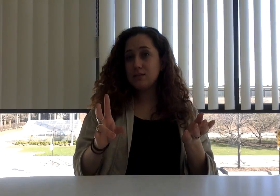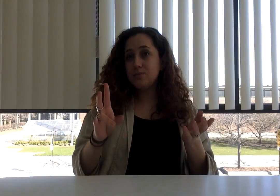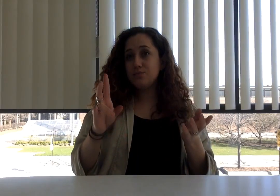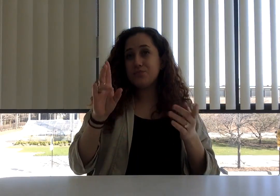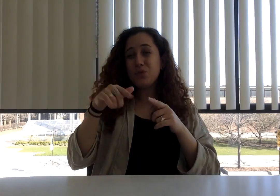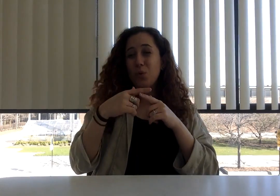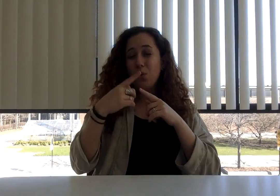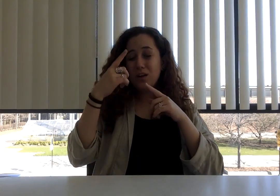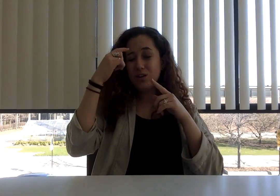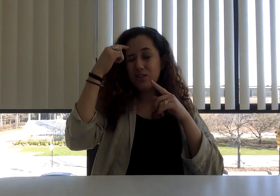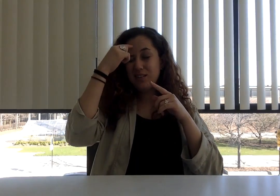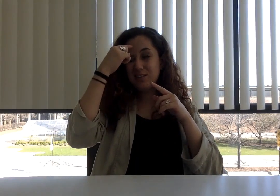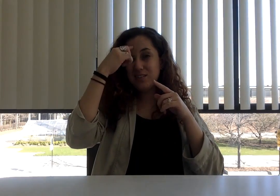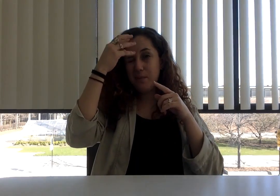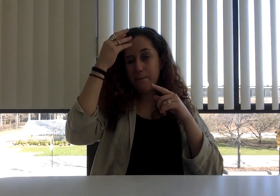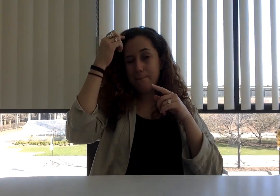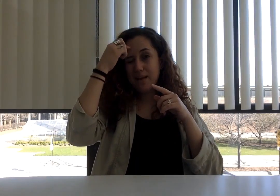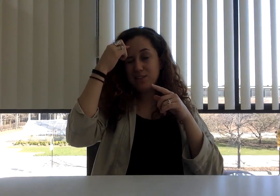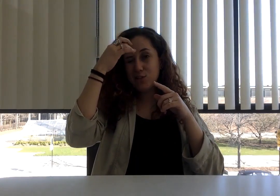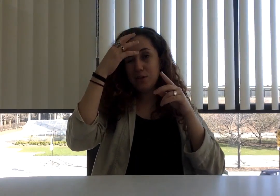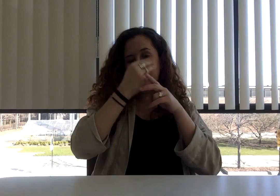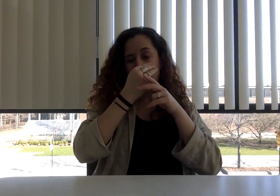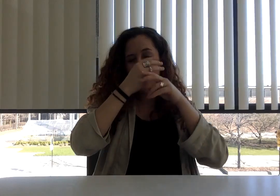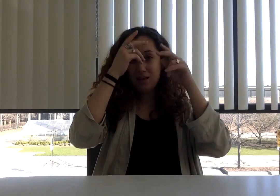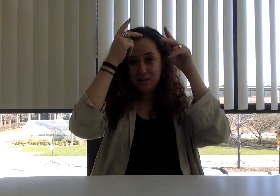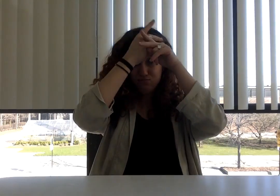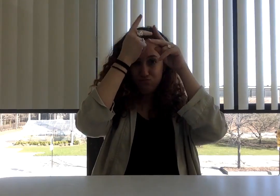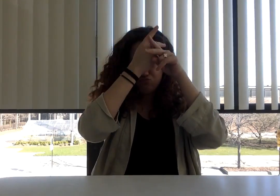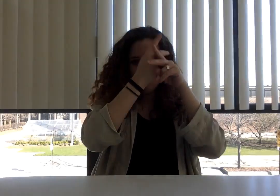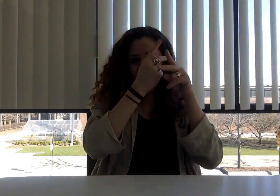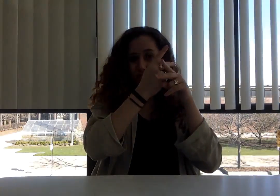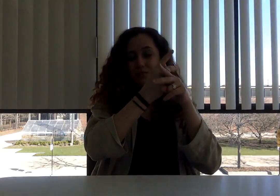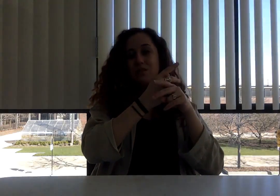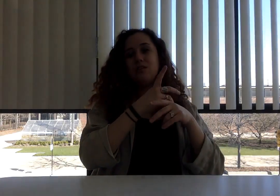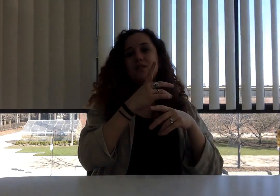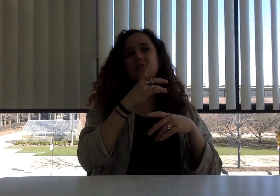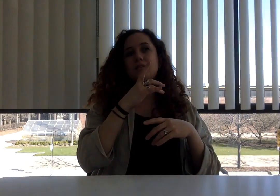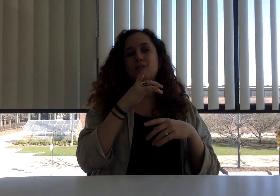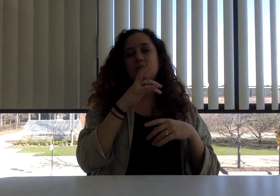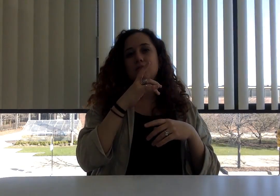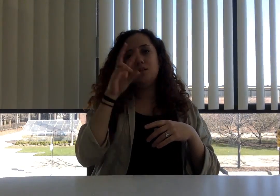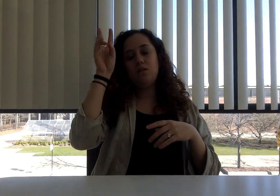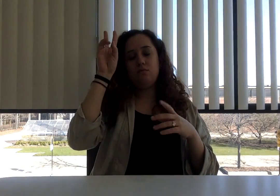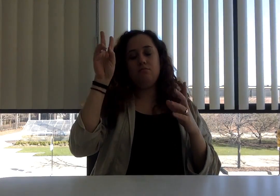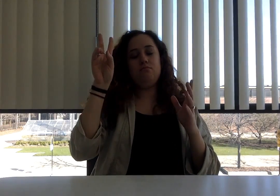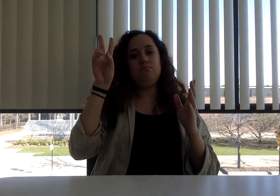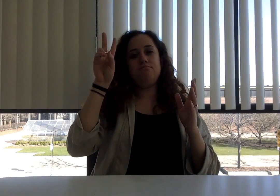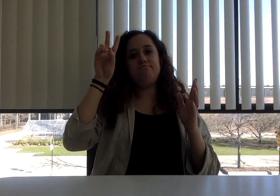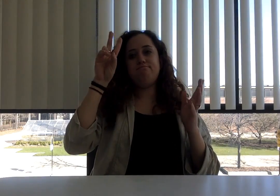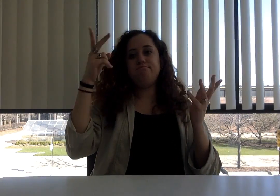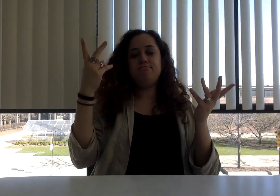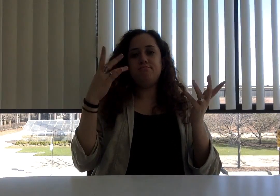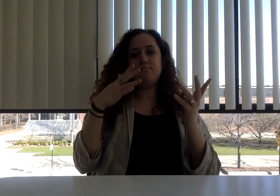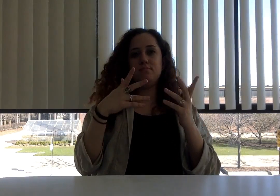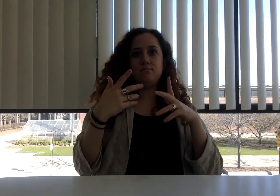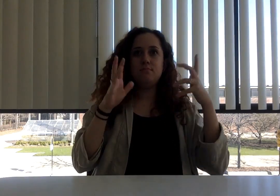head and a negative number turns positive. I get a reciprocal instead of the number you meant to give me. Guys, you're